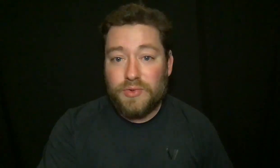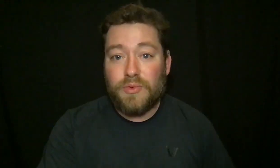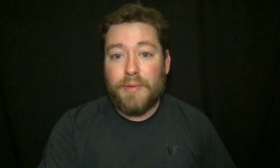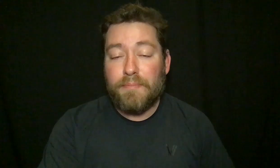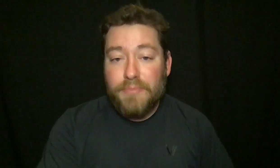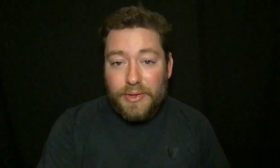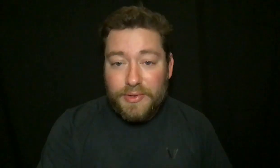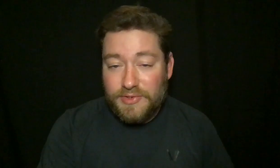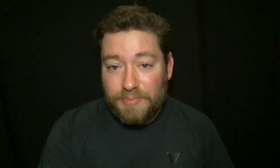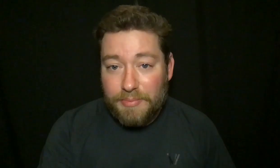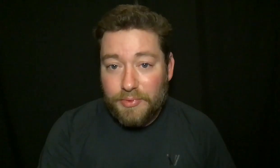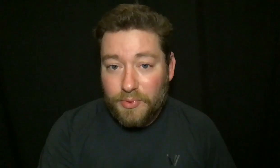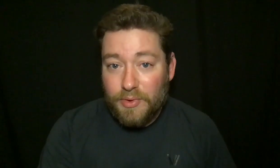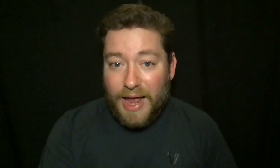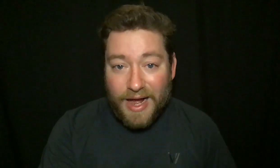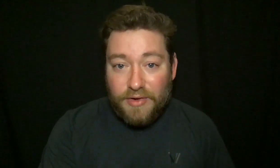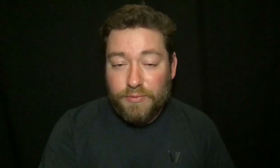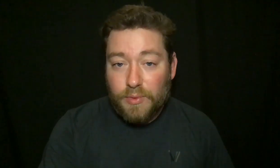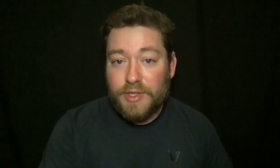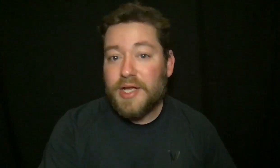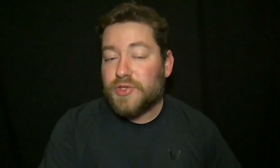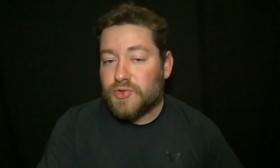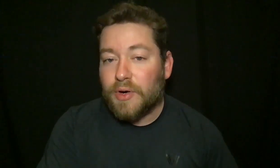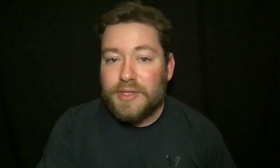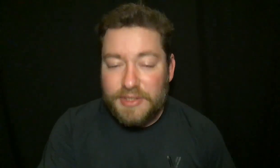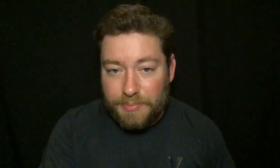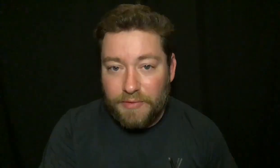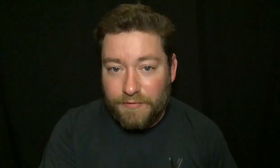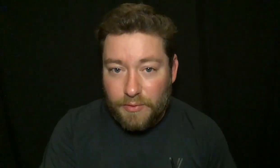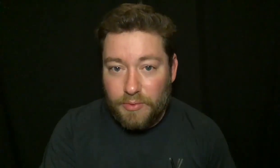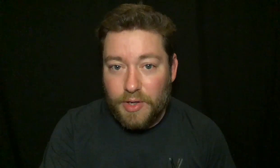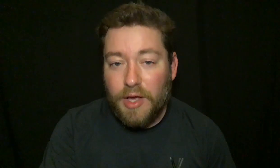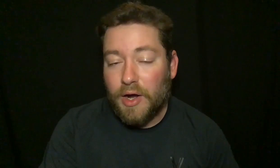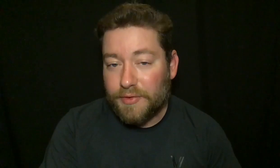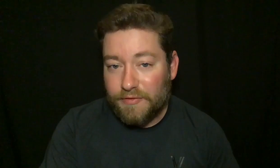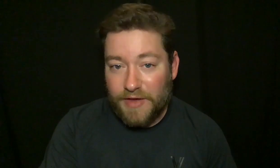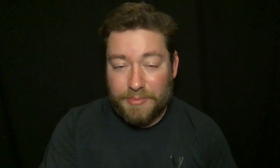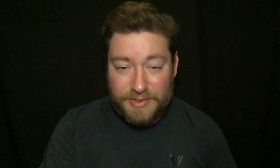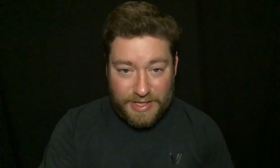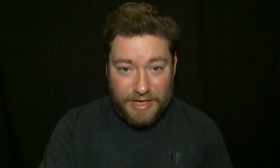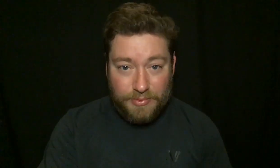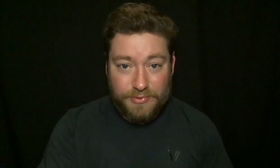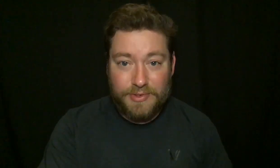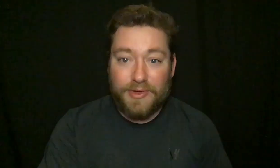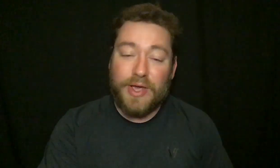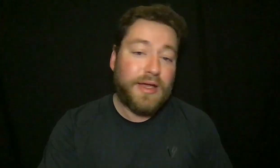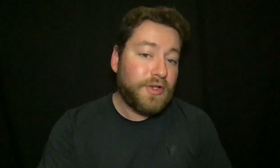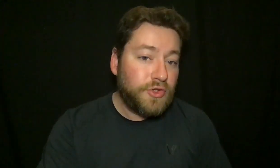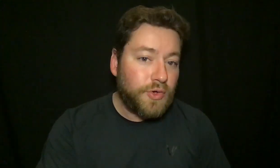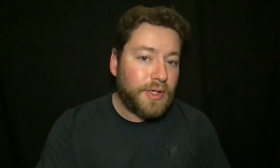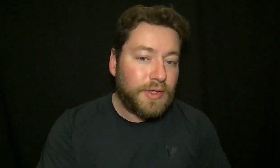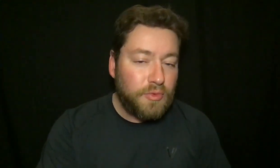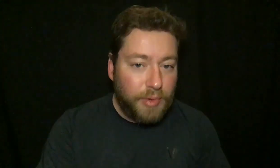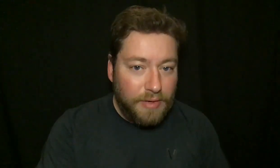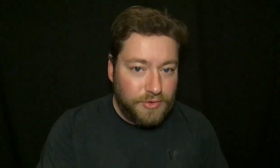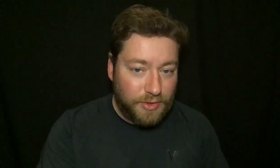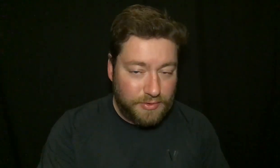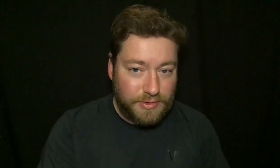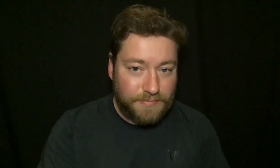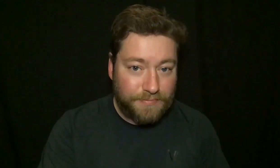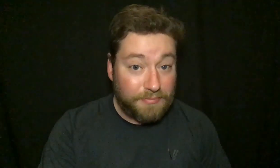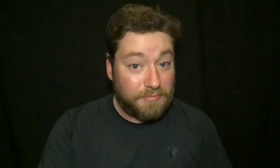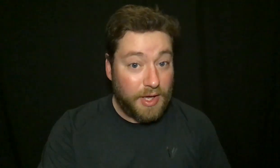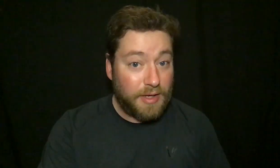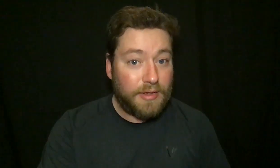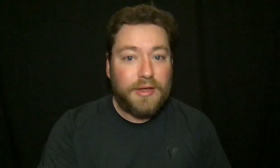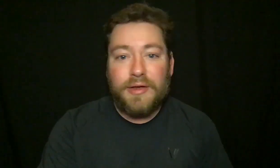sound very appealing to millions of people who are out of work, struggling to put food on their families' tables. Okay? Join the new brown